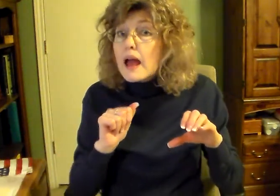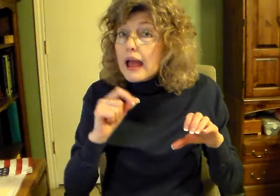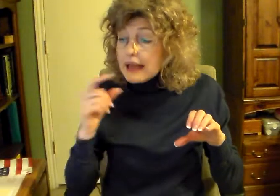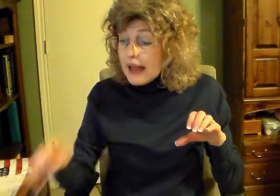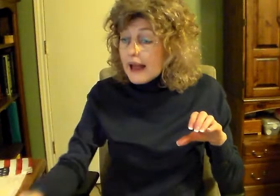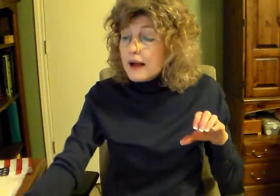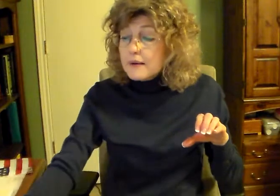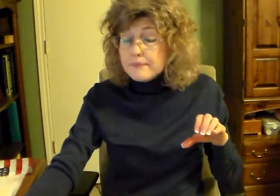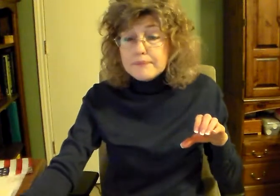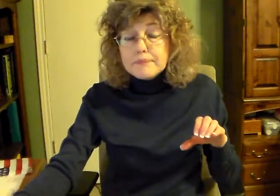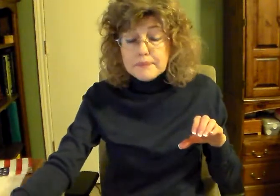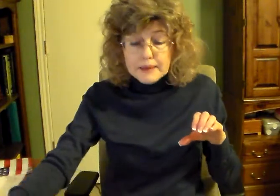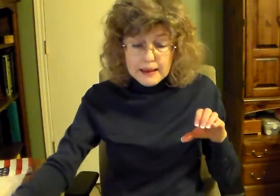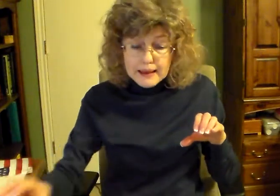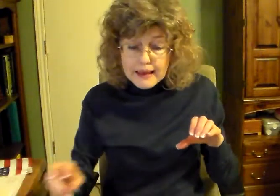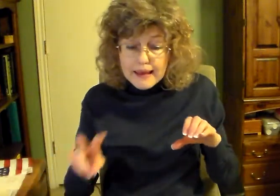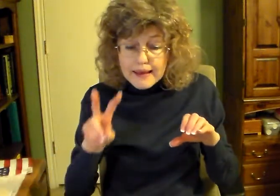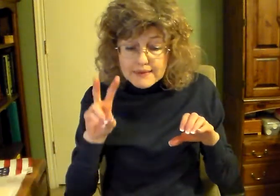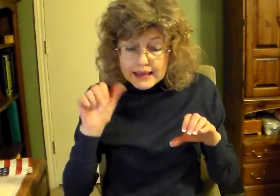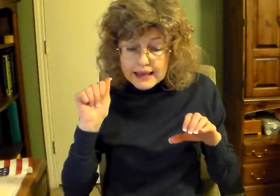The vacuole is sac-like